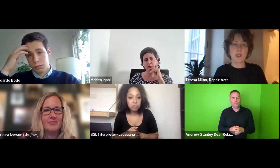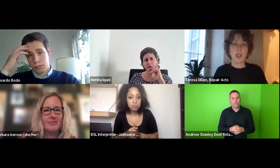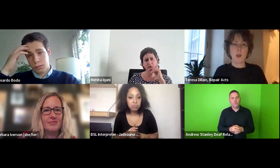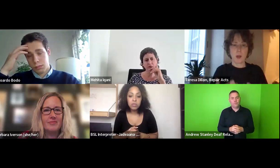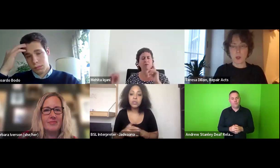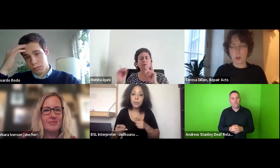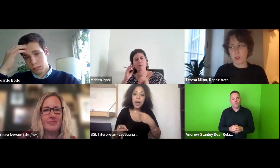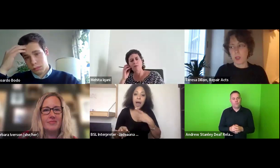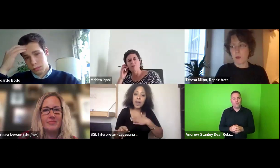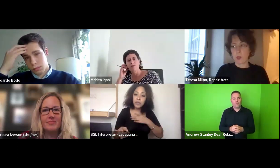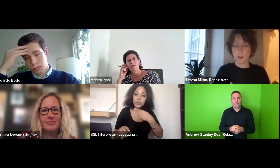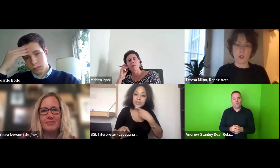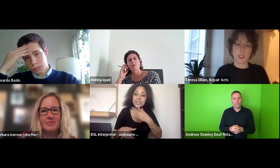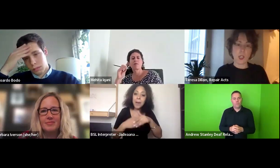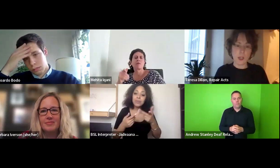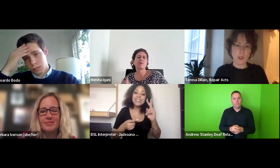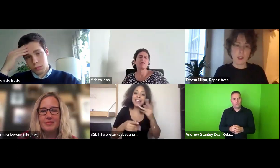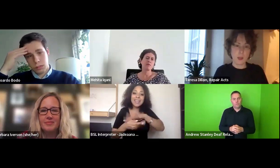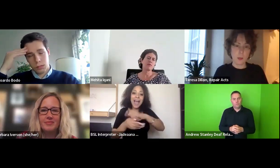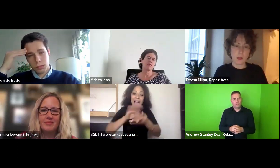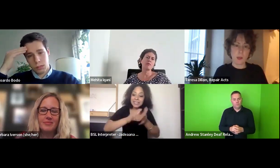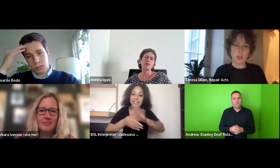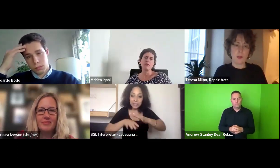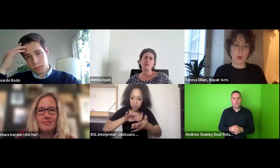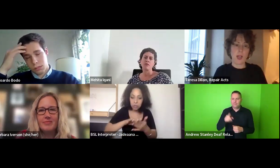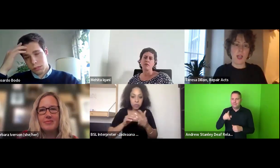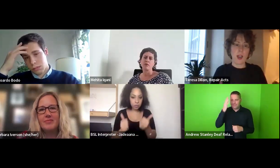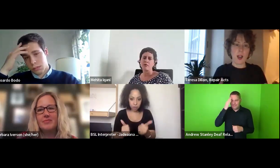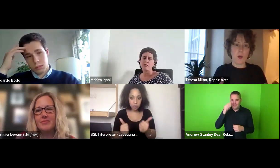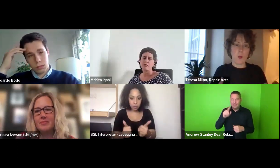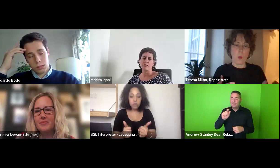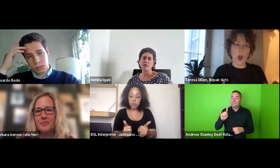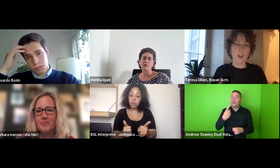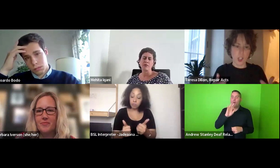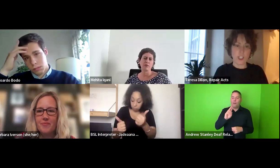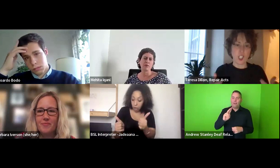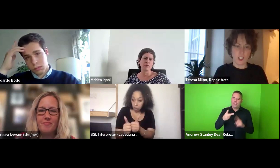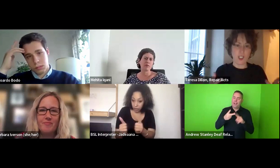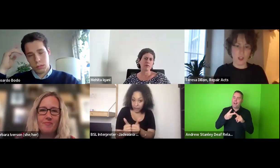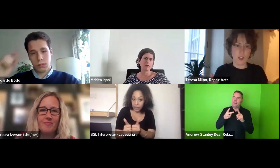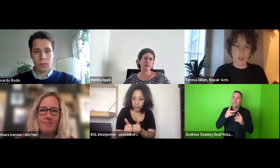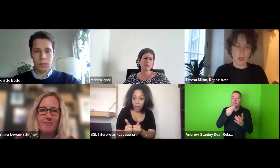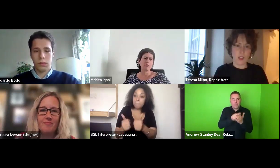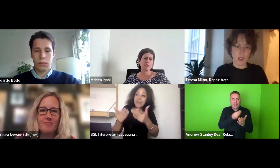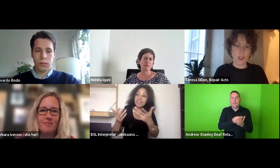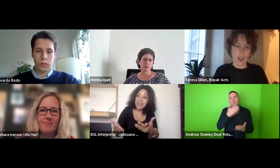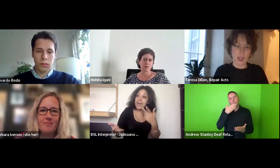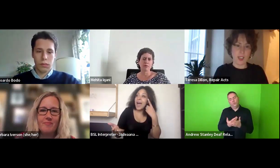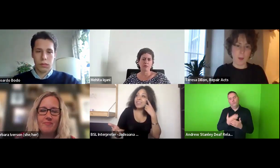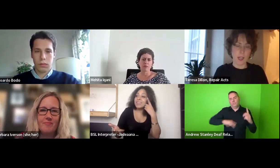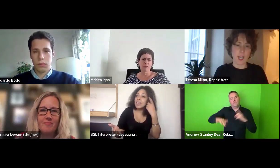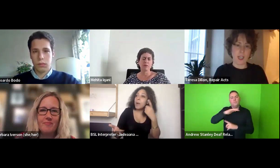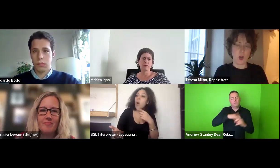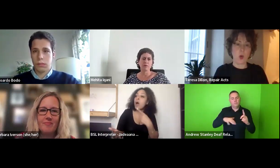second chance. But I would also say, from a sort of critical perspective as well, what are the conditions